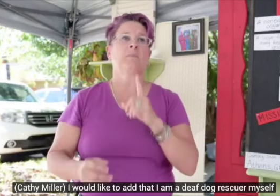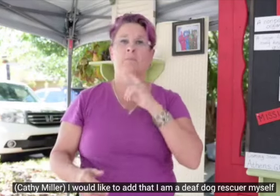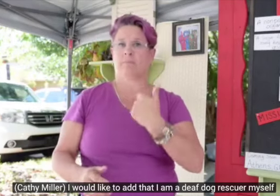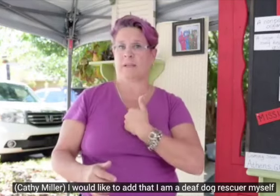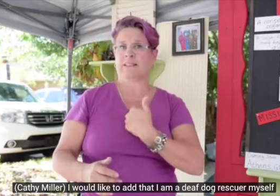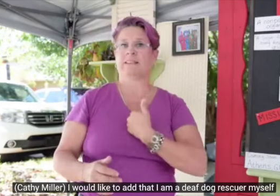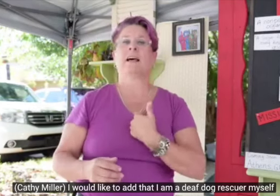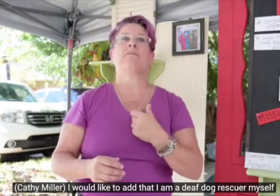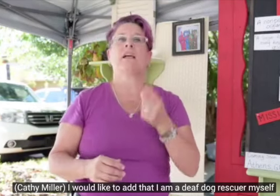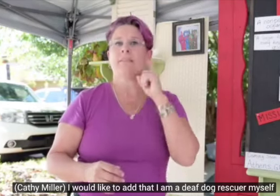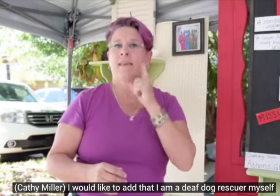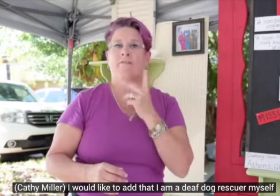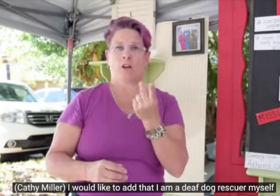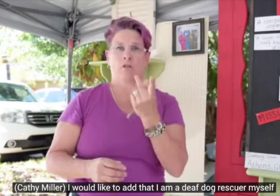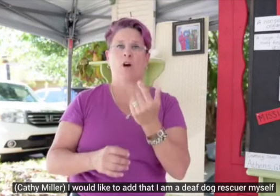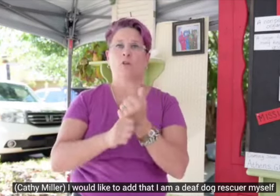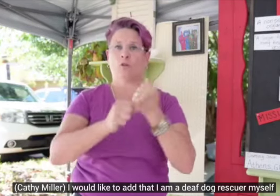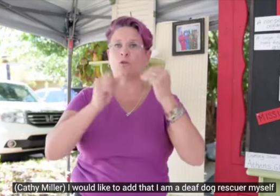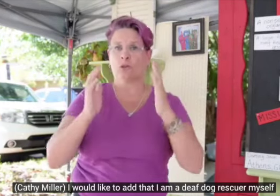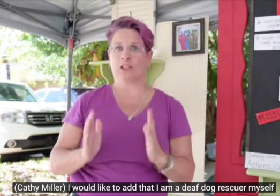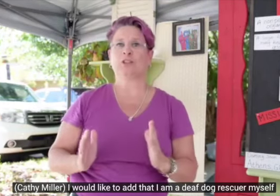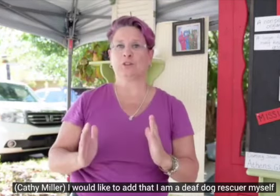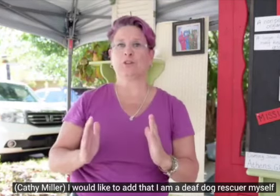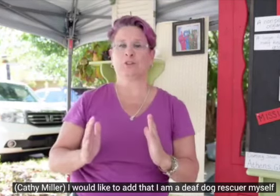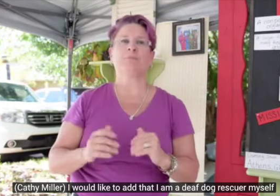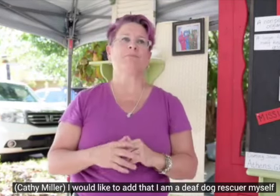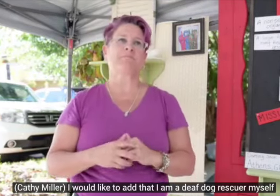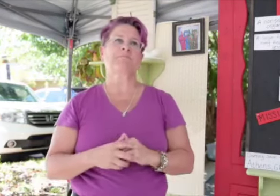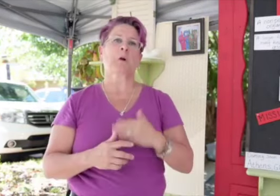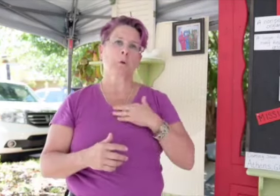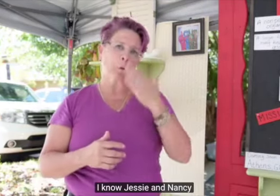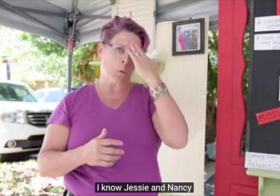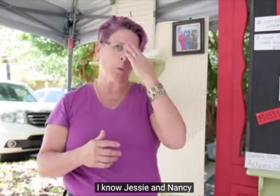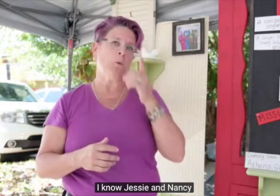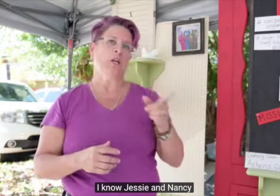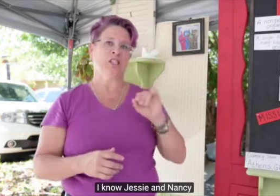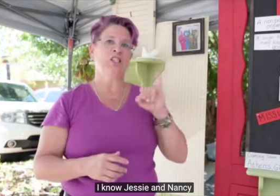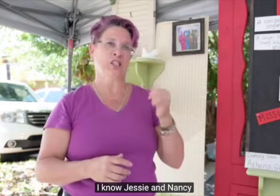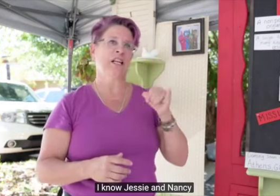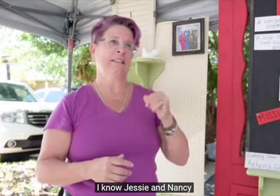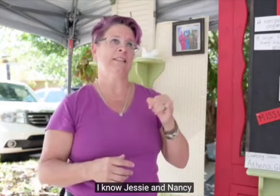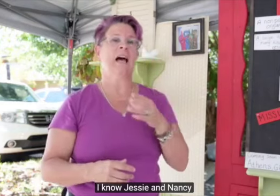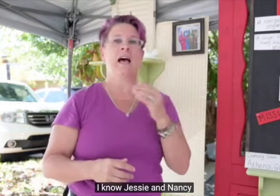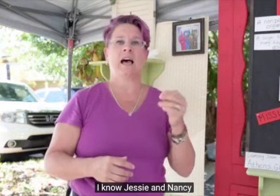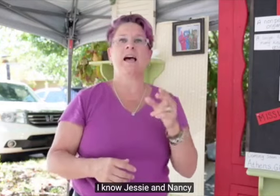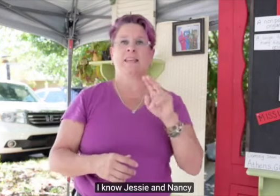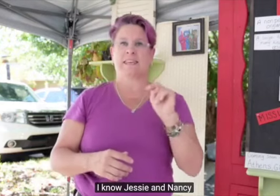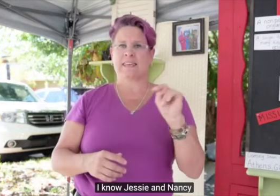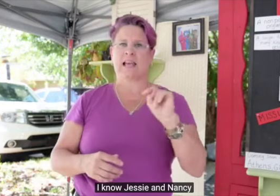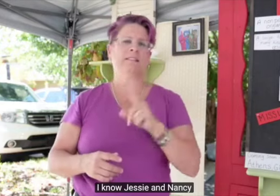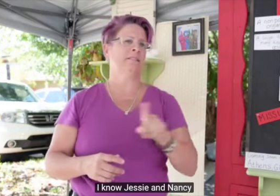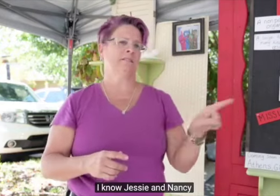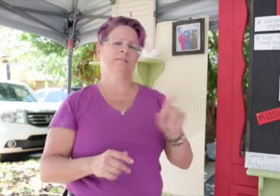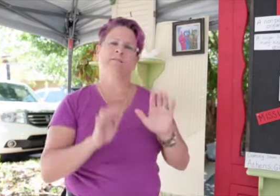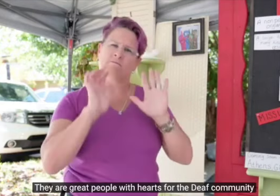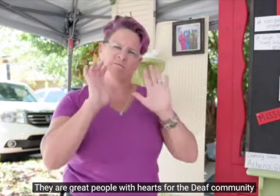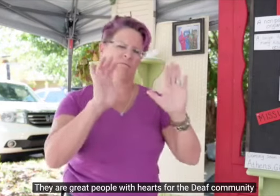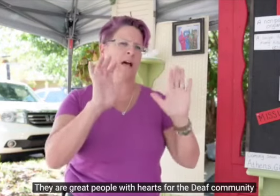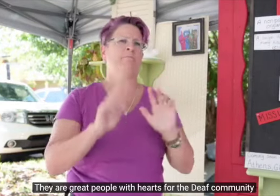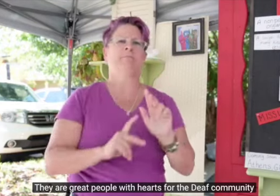I would like to add that I am a deaf dog rescuer myself. I know Jesse and Nancy.